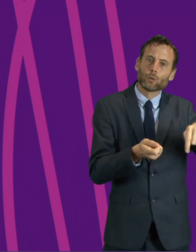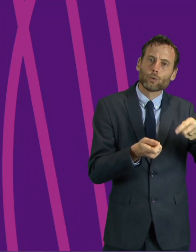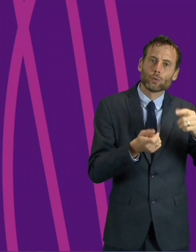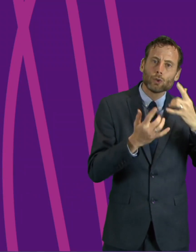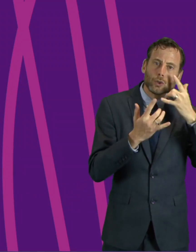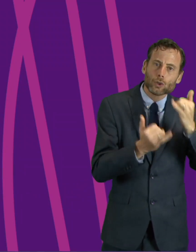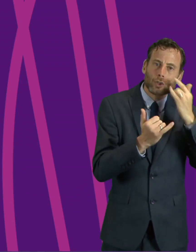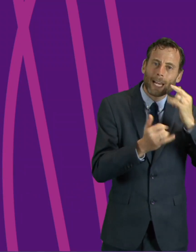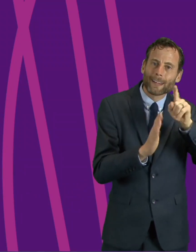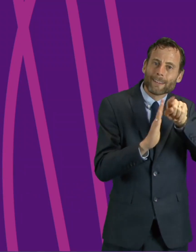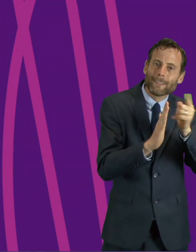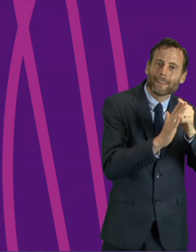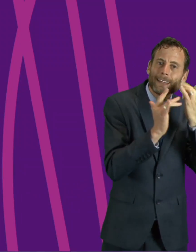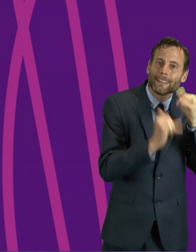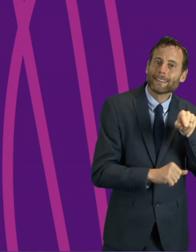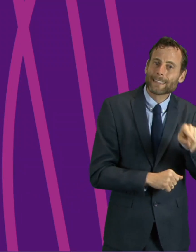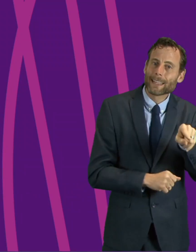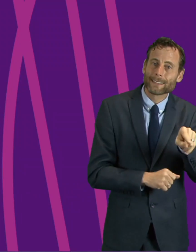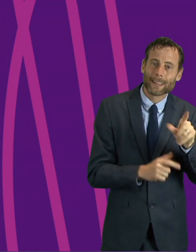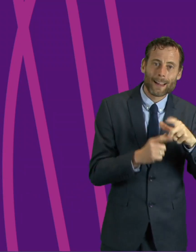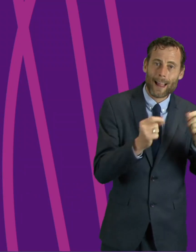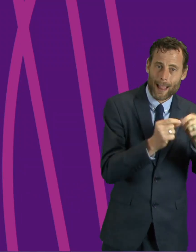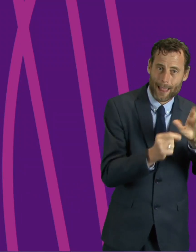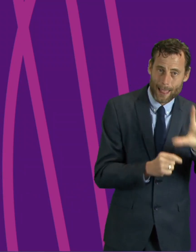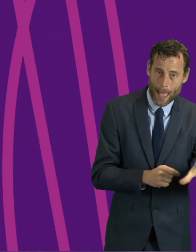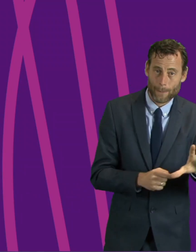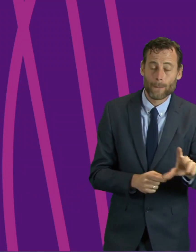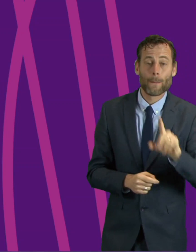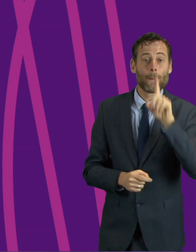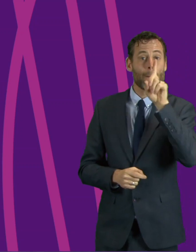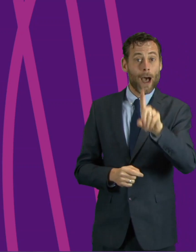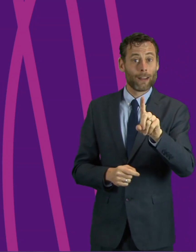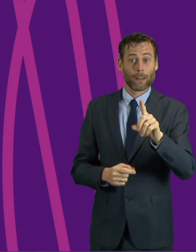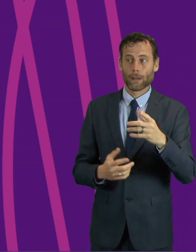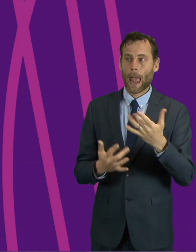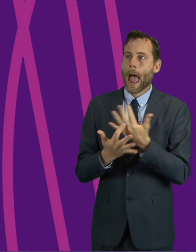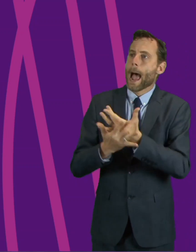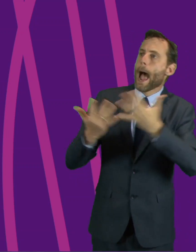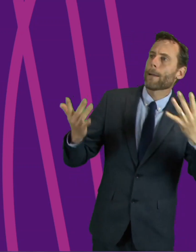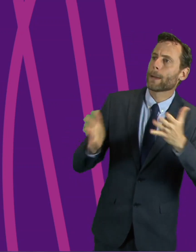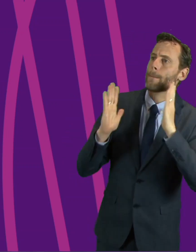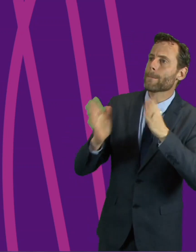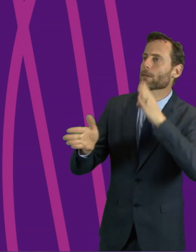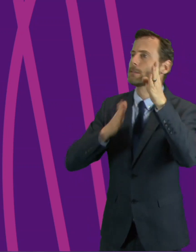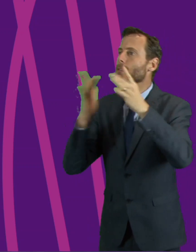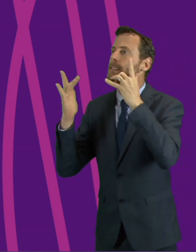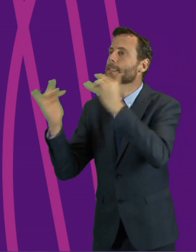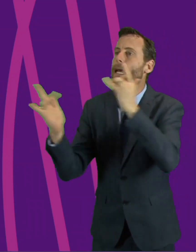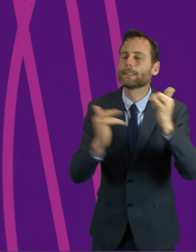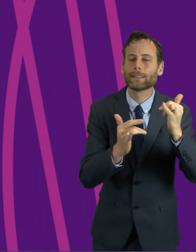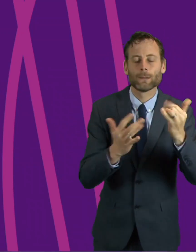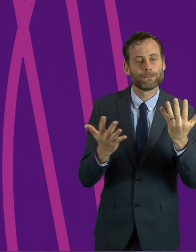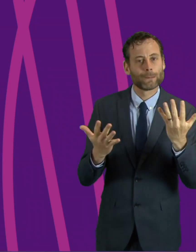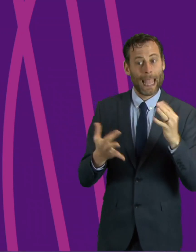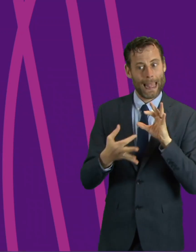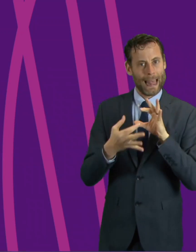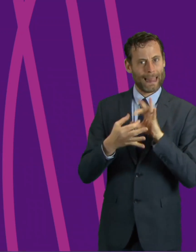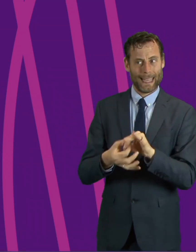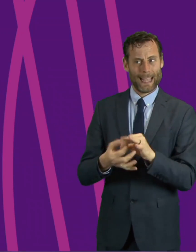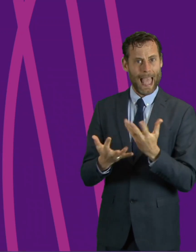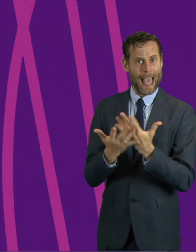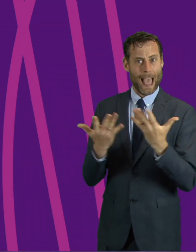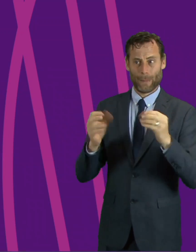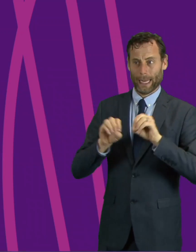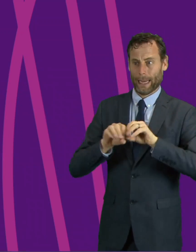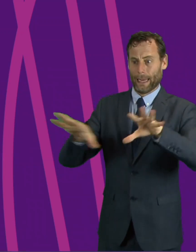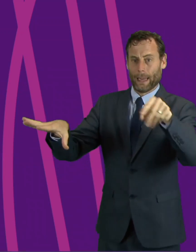will require to do depends on the prevalence of the virus in the community. The assessments we are making right now is that that would require probably